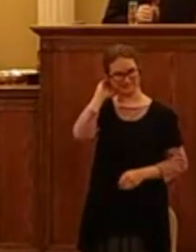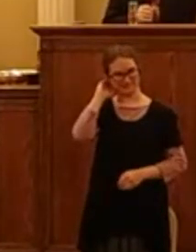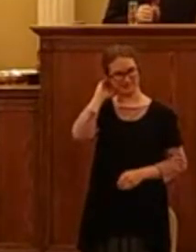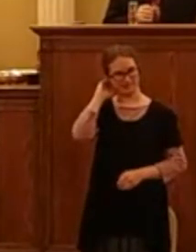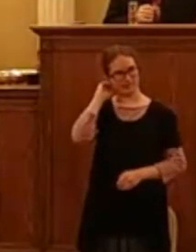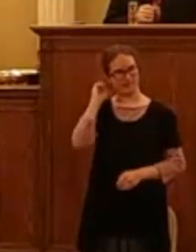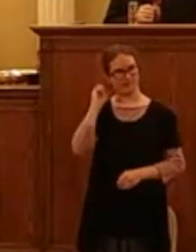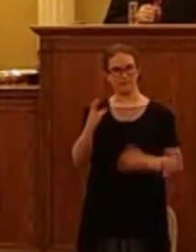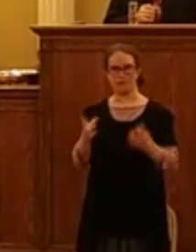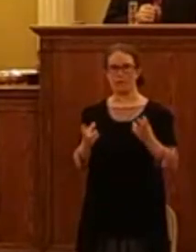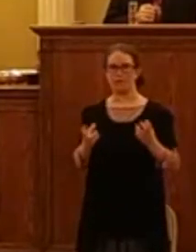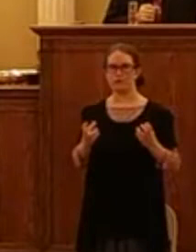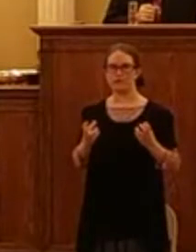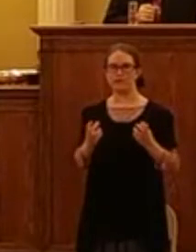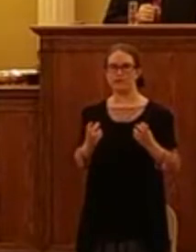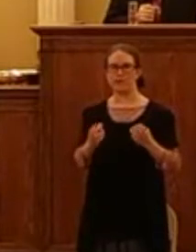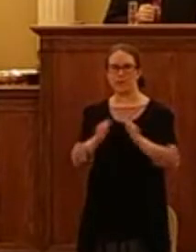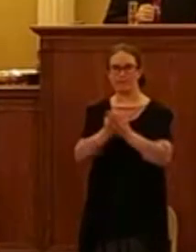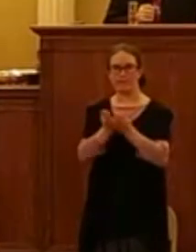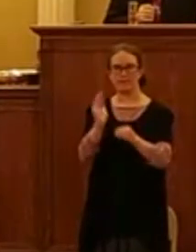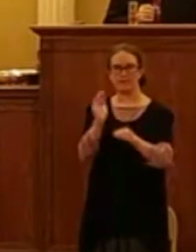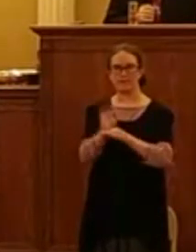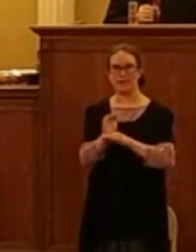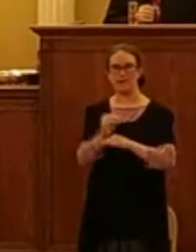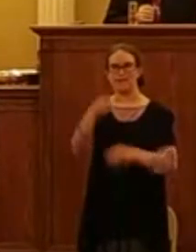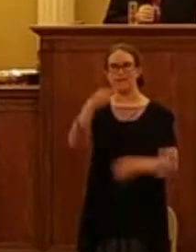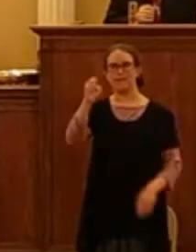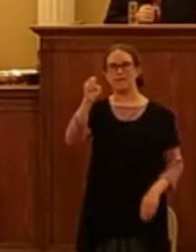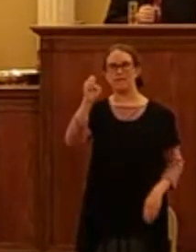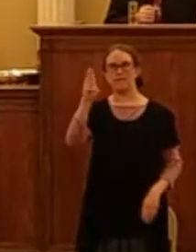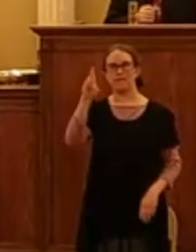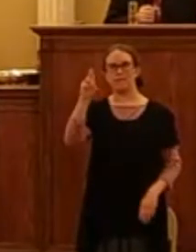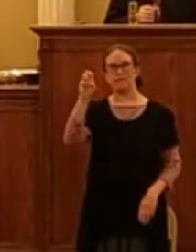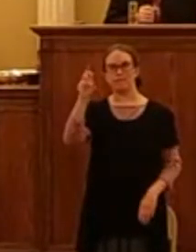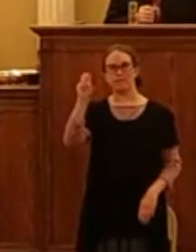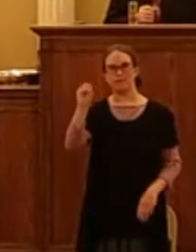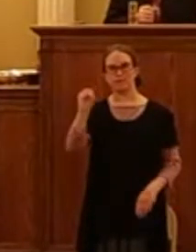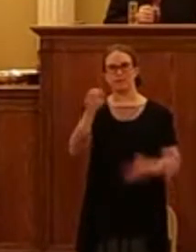What to, amen, read tonight from Hebrews chapter 9.